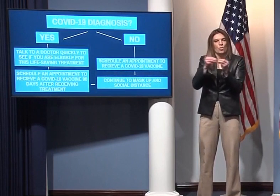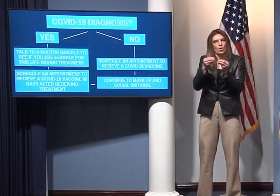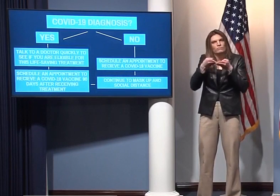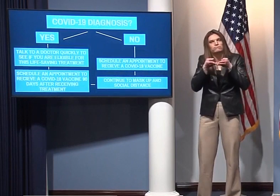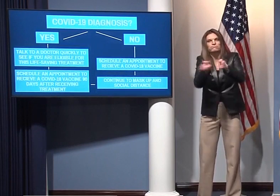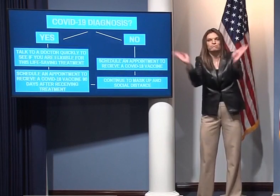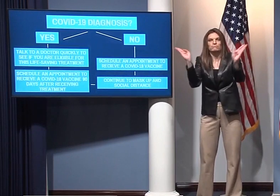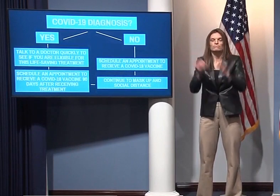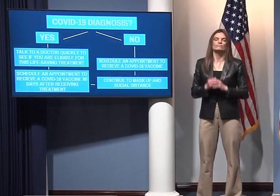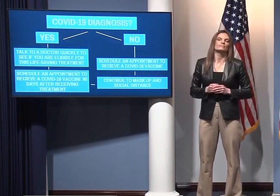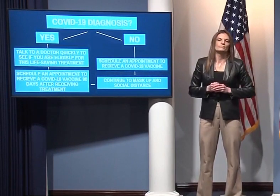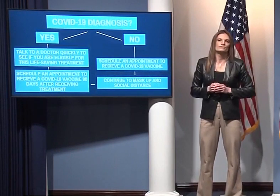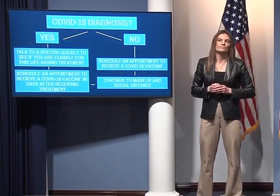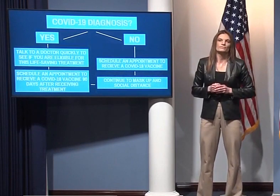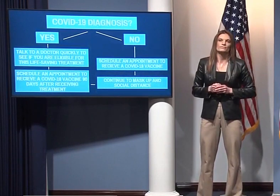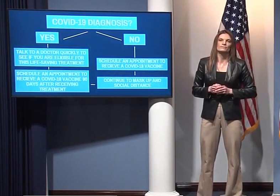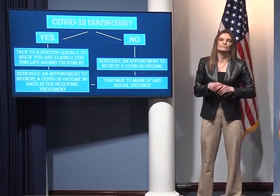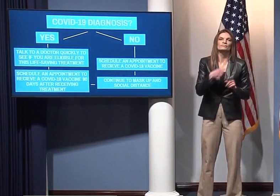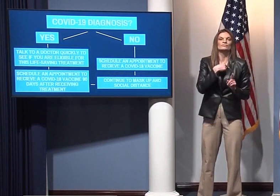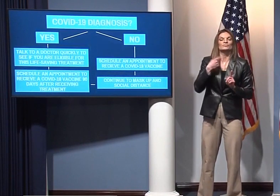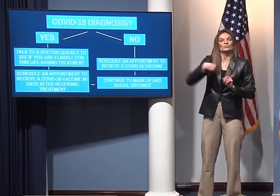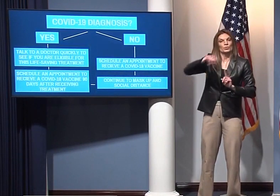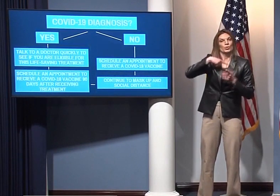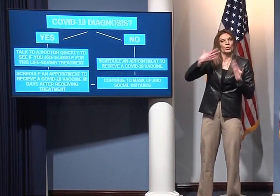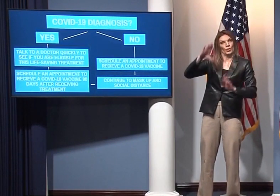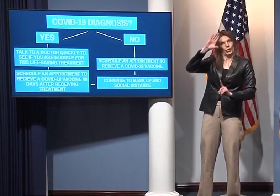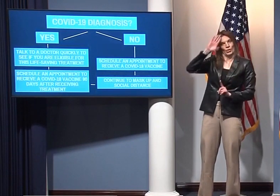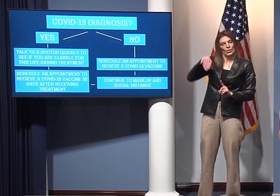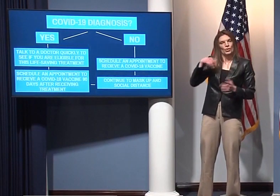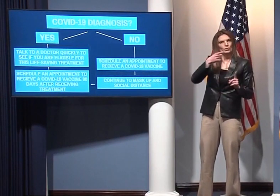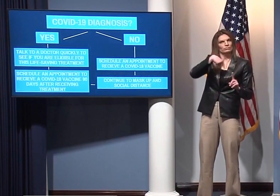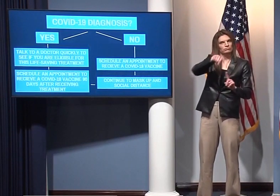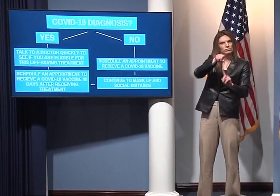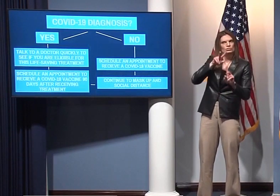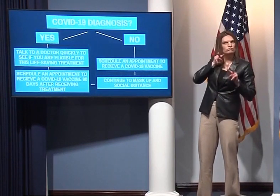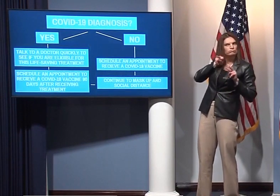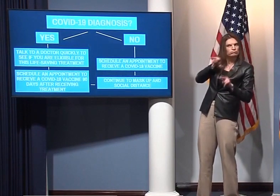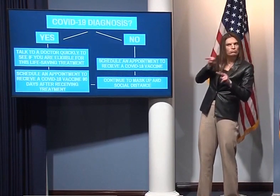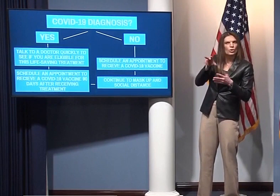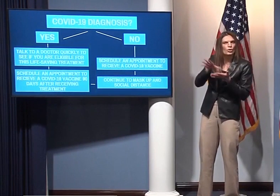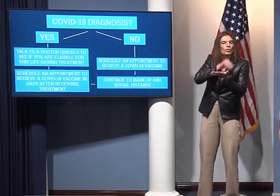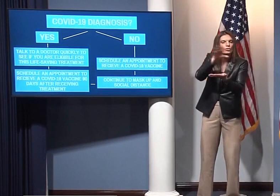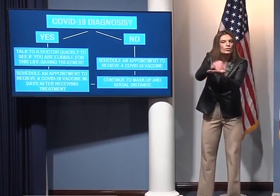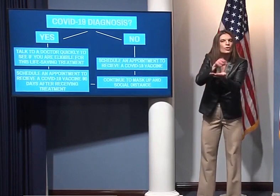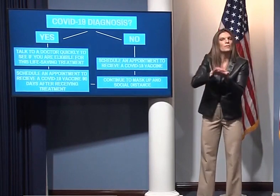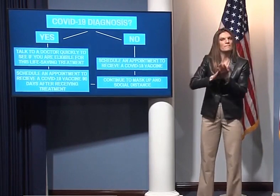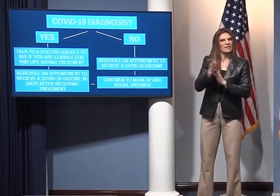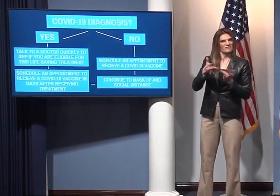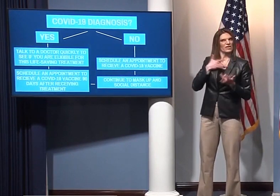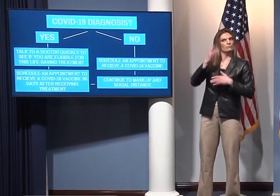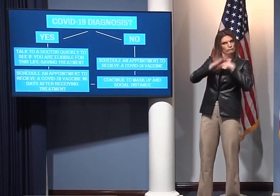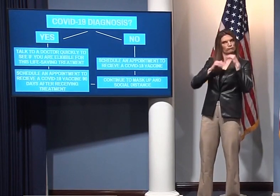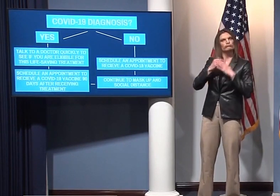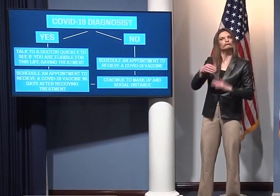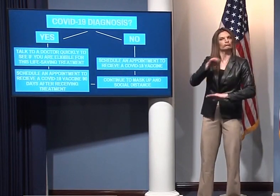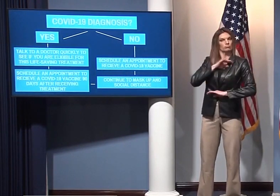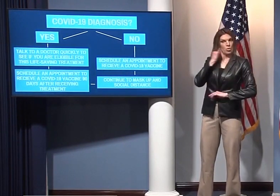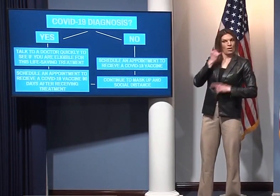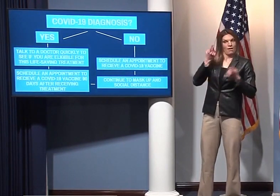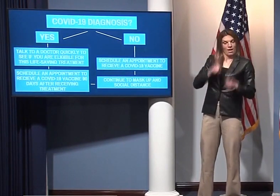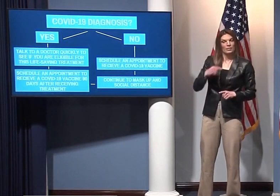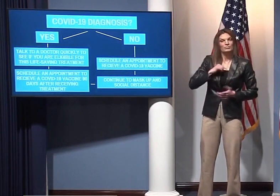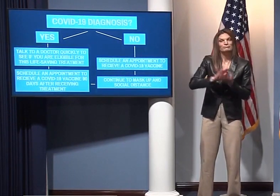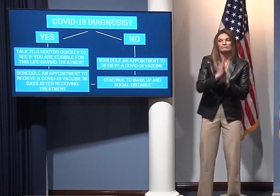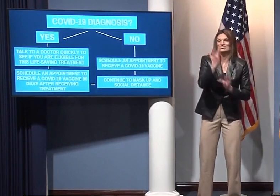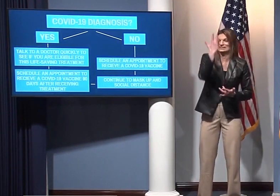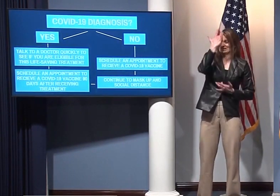accessed. We know that as awareness increases, more people will take it, and we want to make sure we have the capacity to keep up